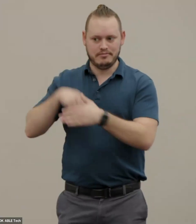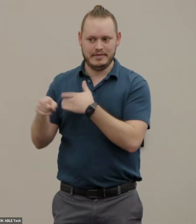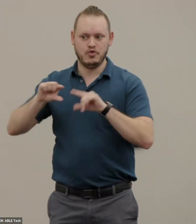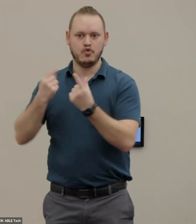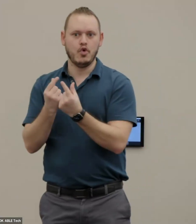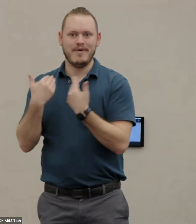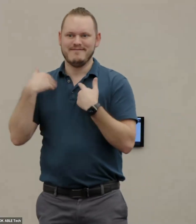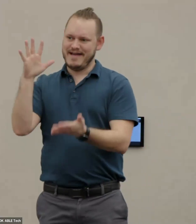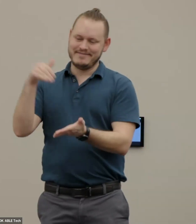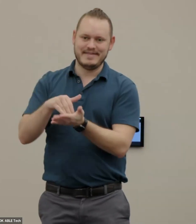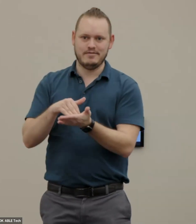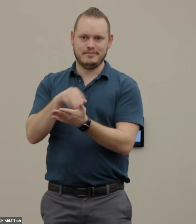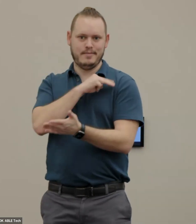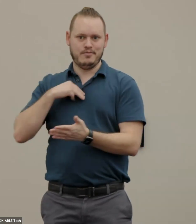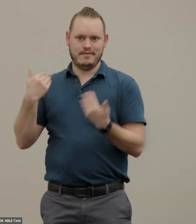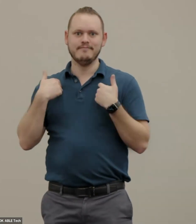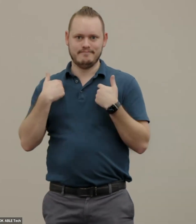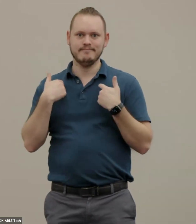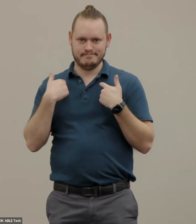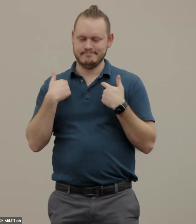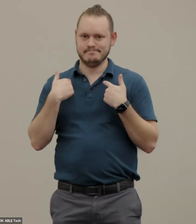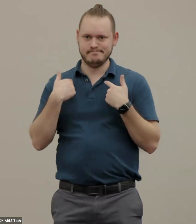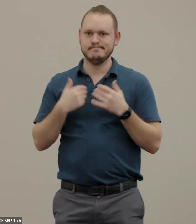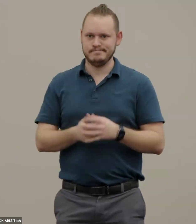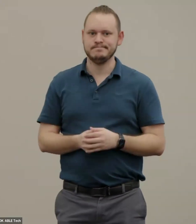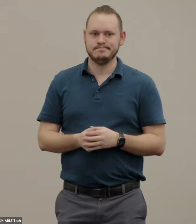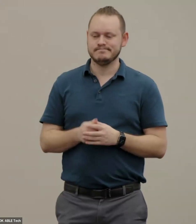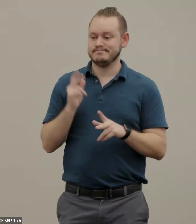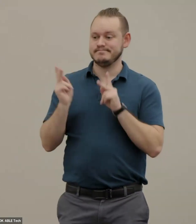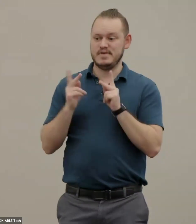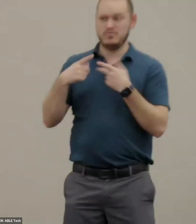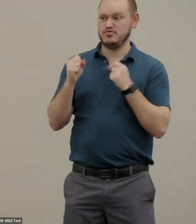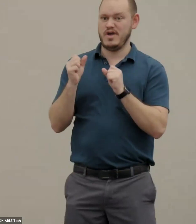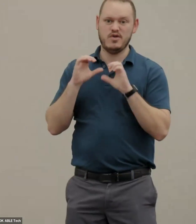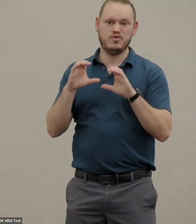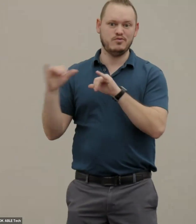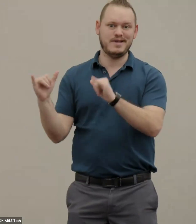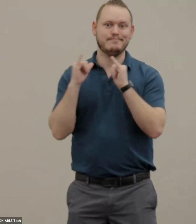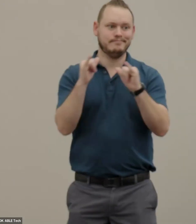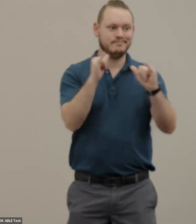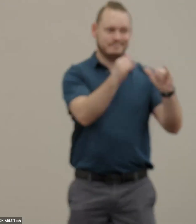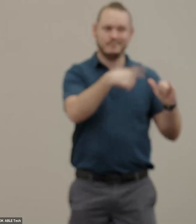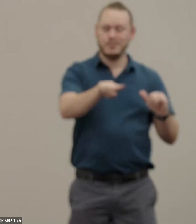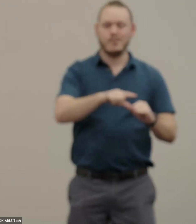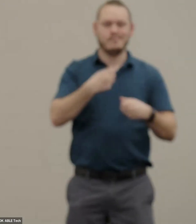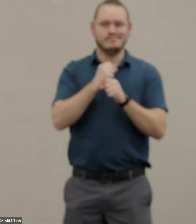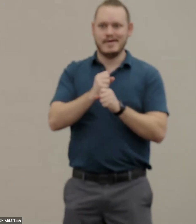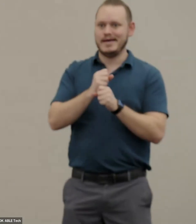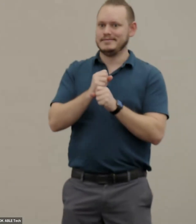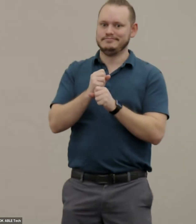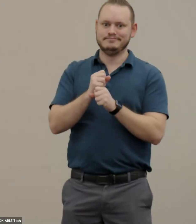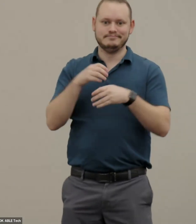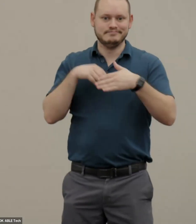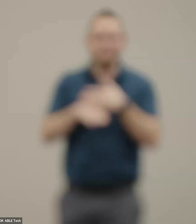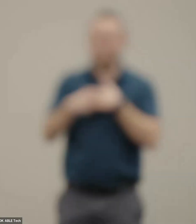5,000 members to date, and they're just people who are trying to do the same thing you are, create accessible PDFs